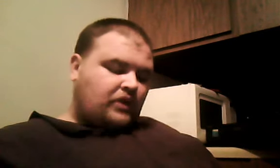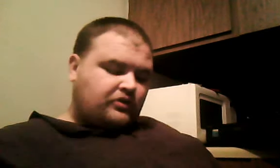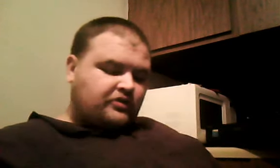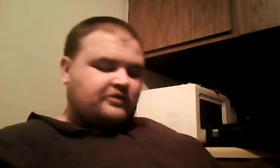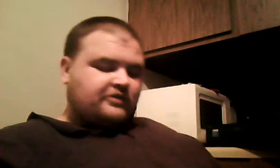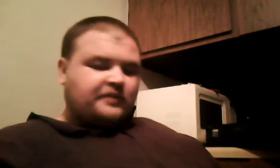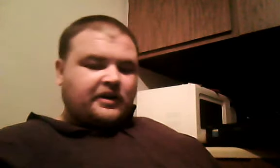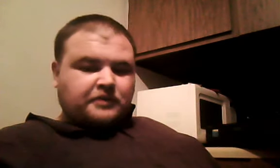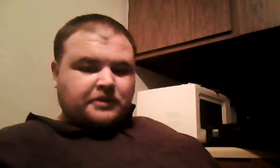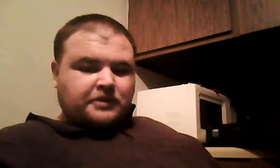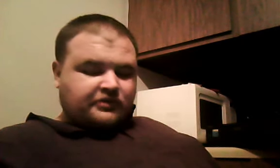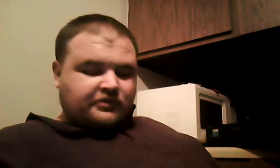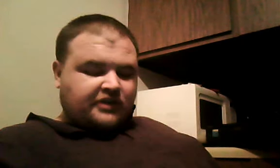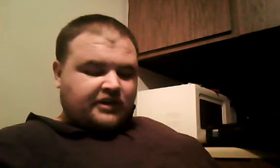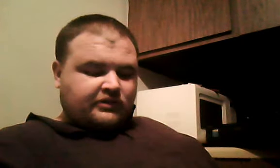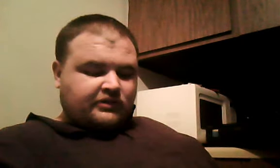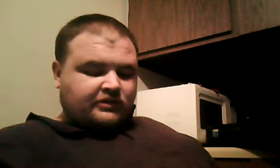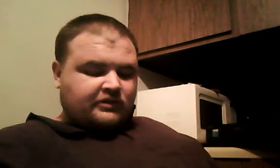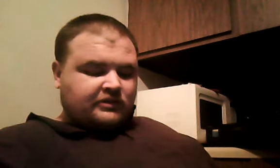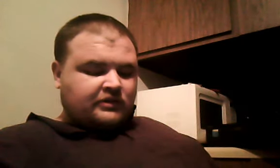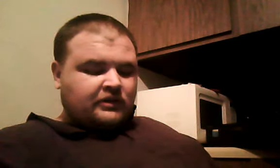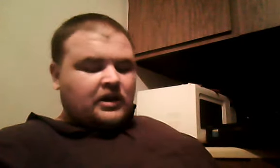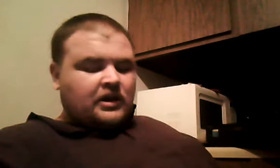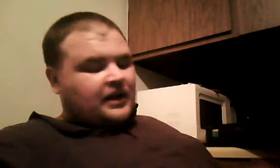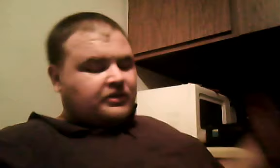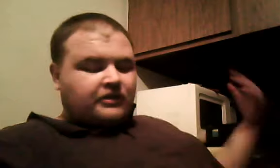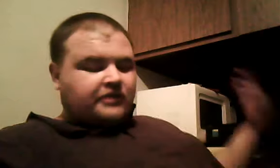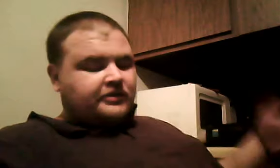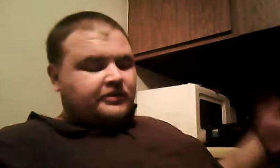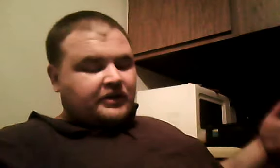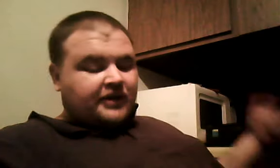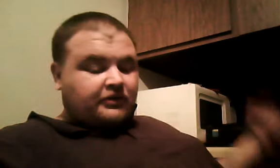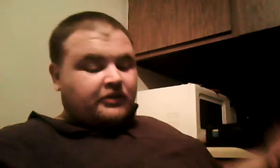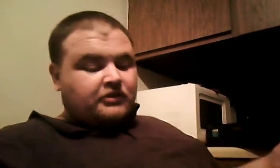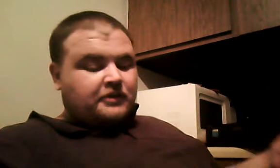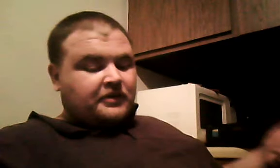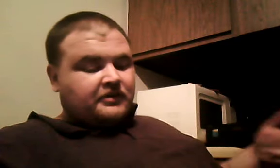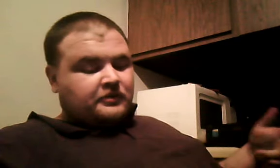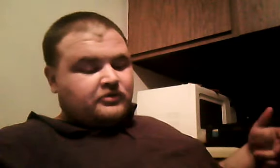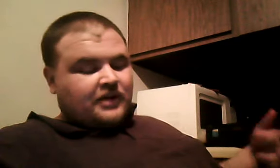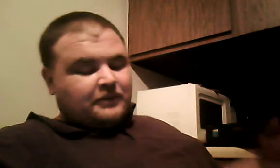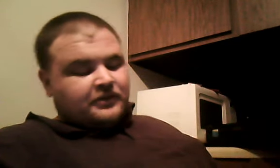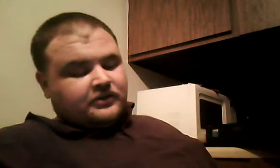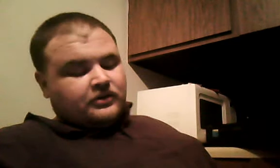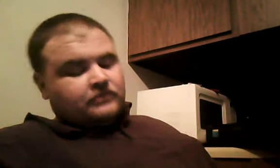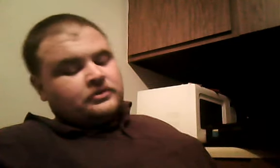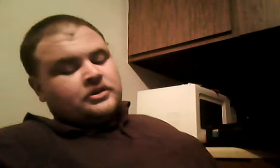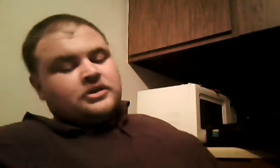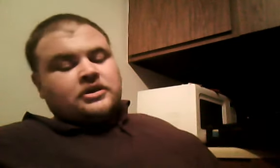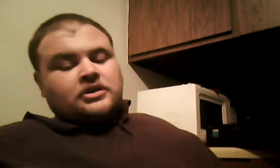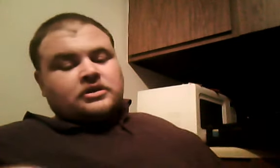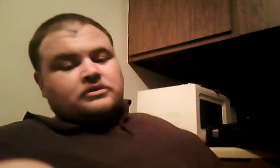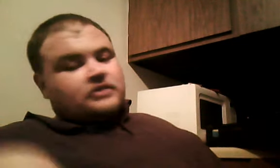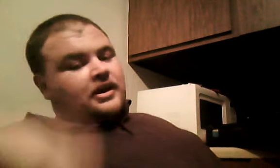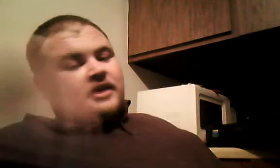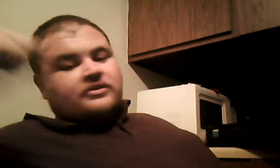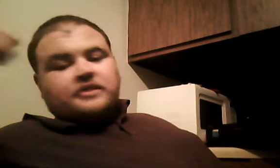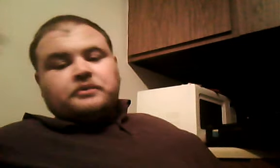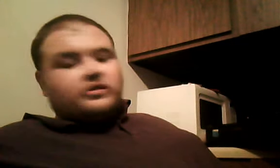Check out some of my other people's channels. I got 32. I did have 33, but I think someone dropped me. So, guys, keep building